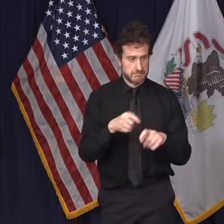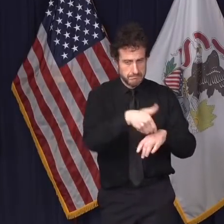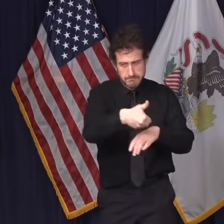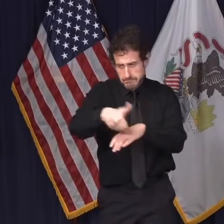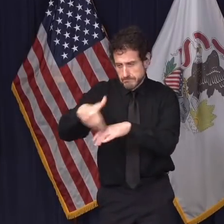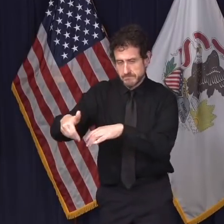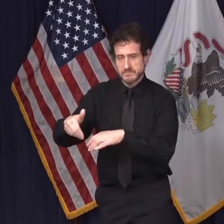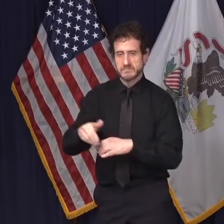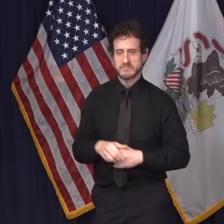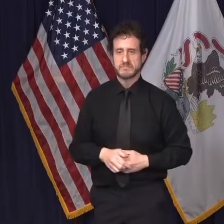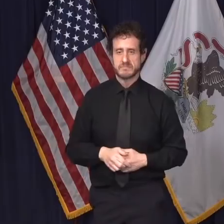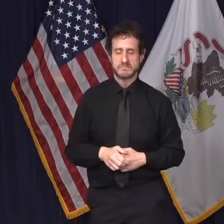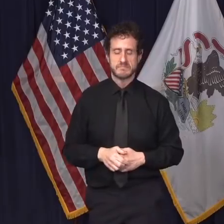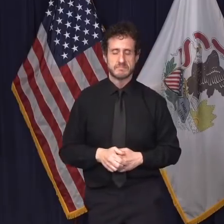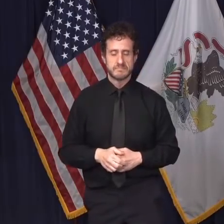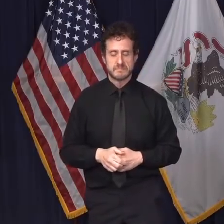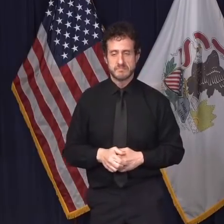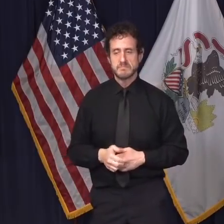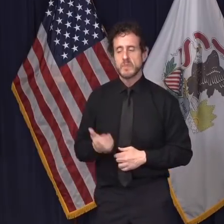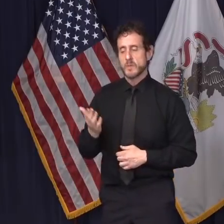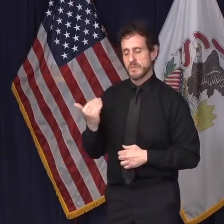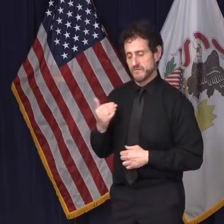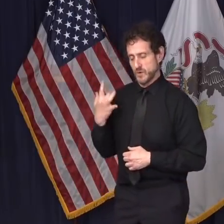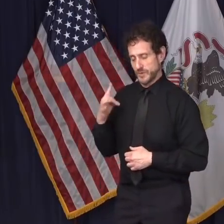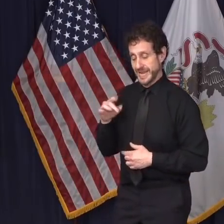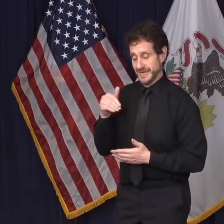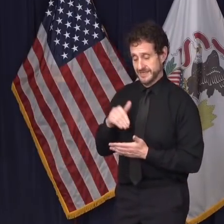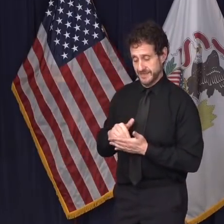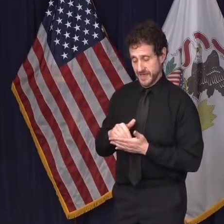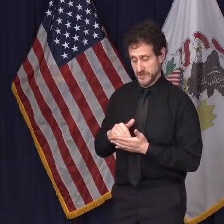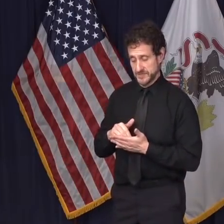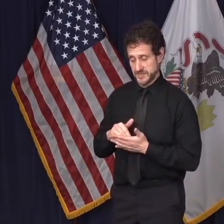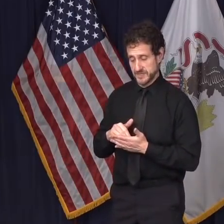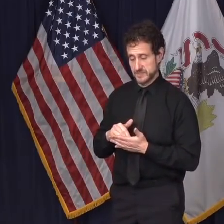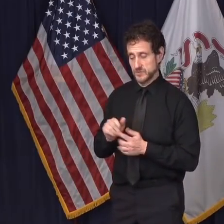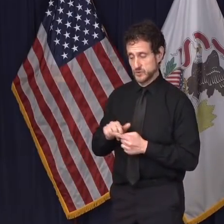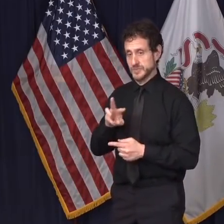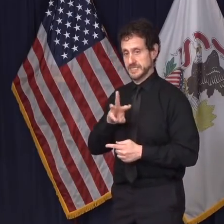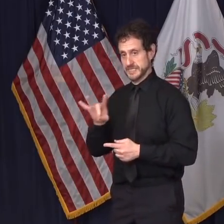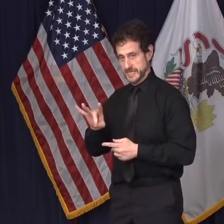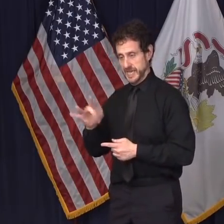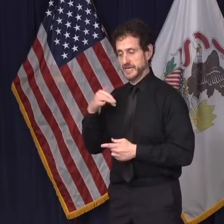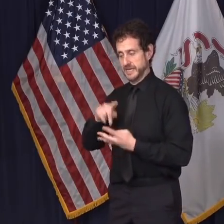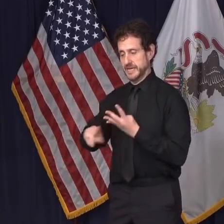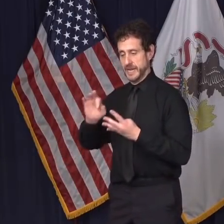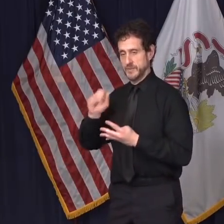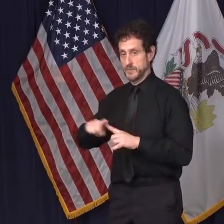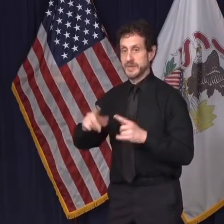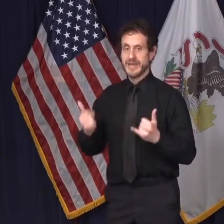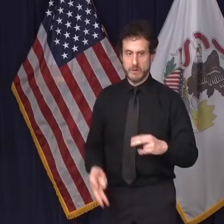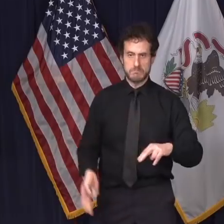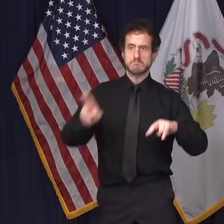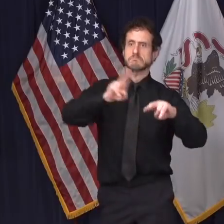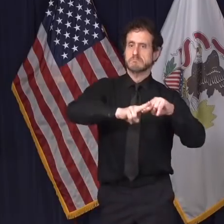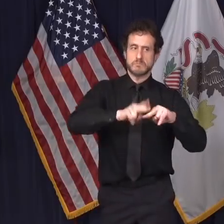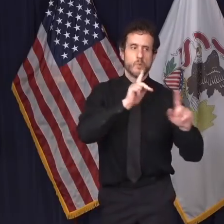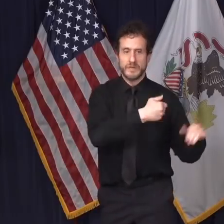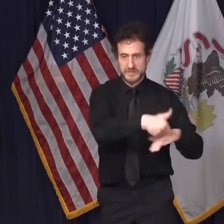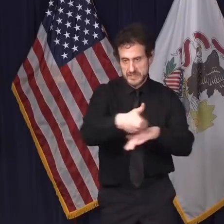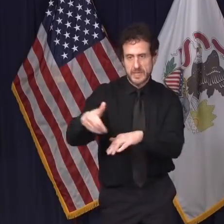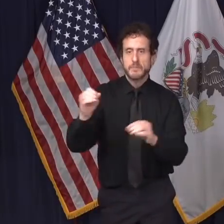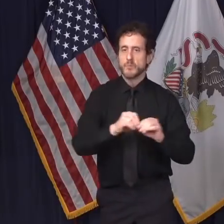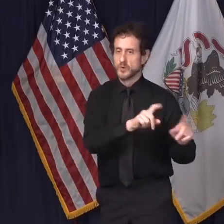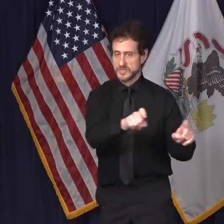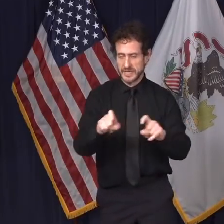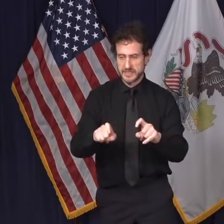200 shipments, up from 18,000 swabs to 68 facilities back in late April. Still others